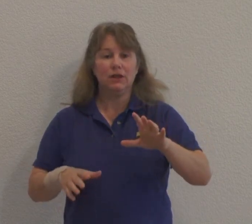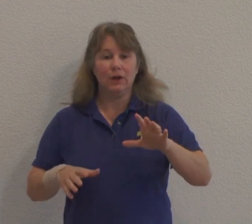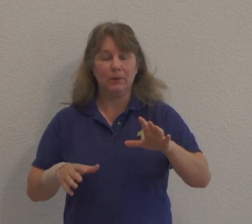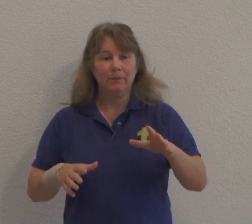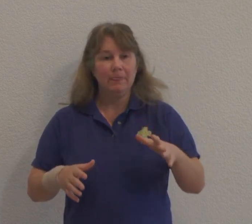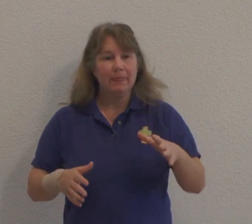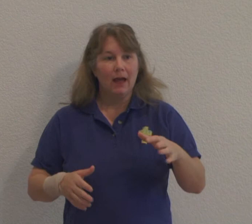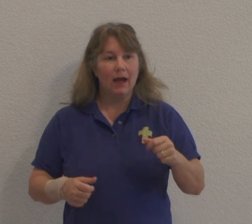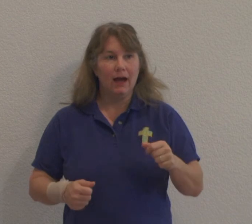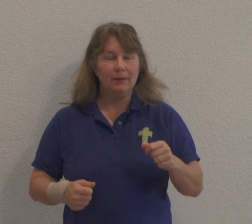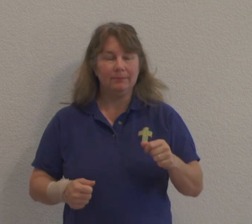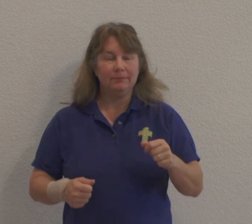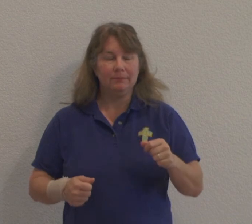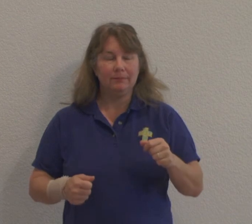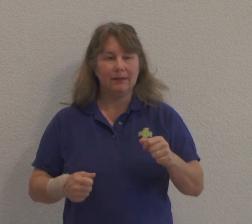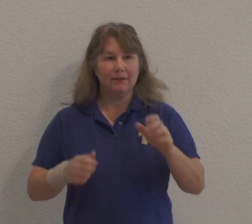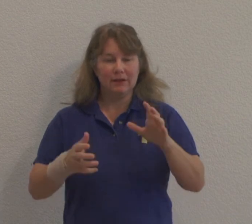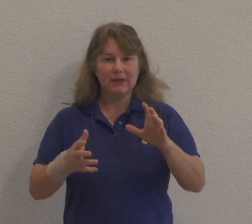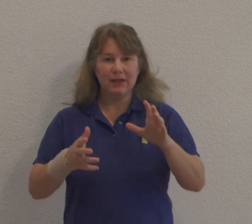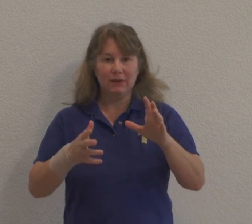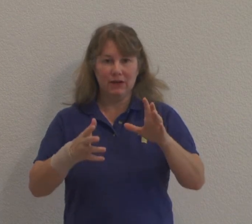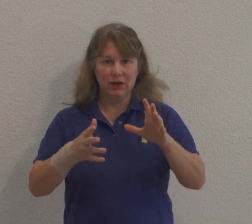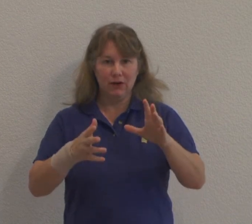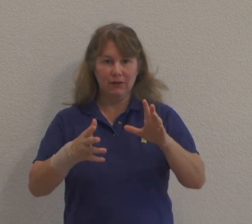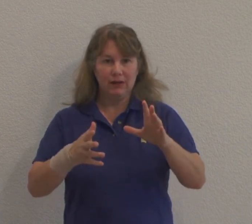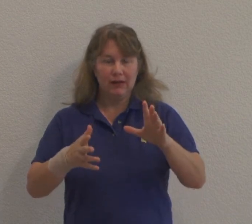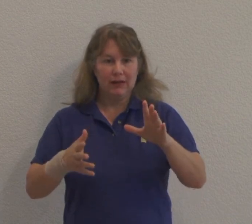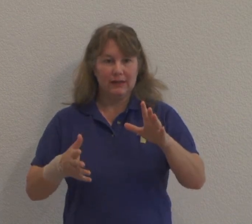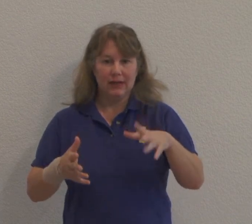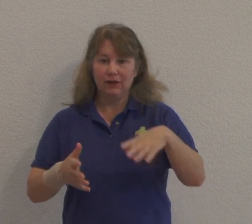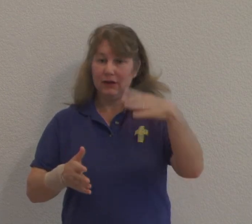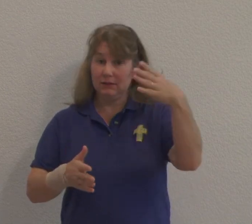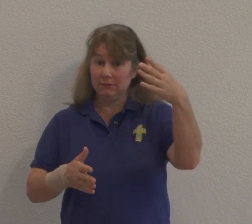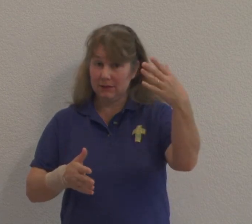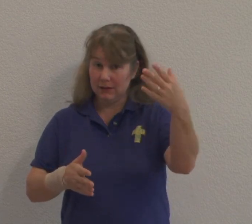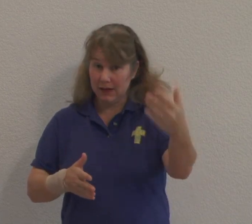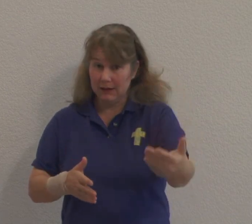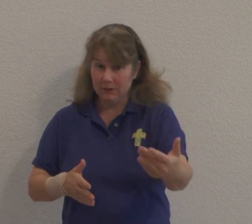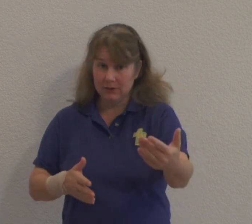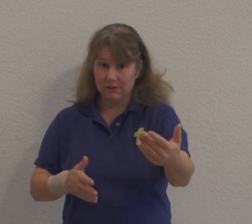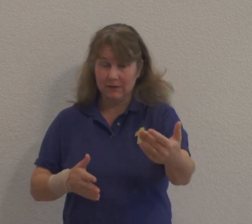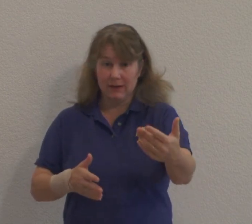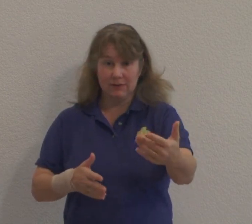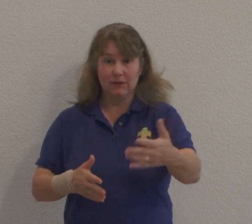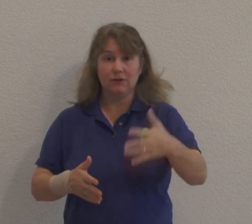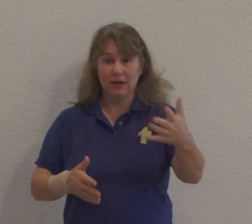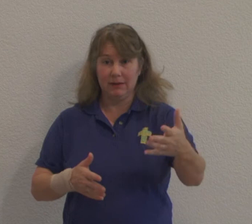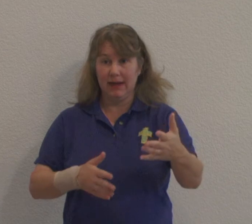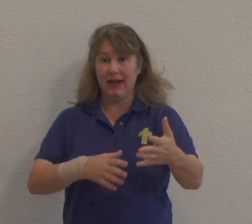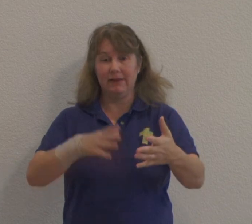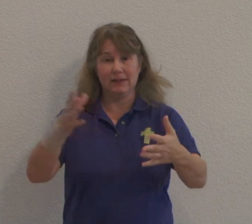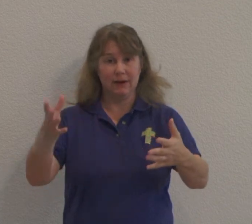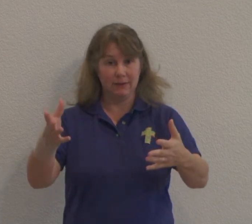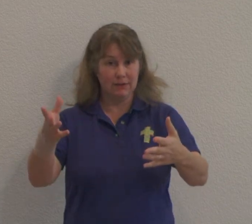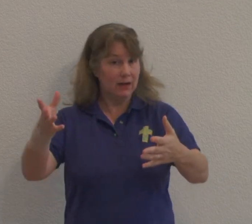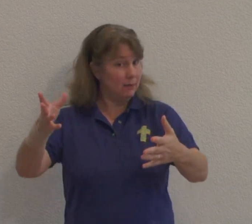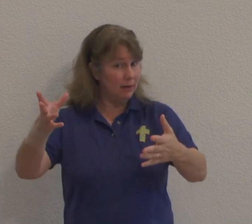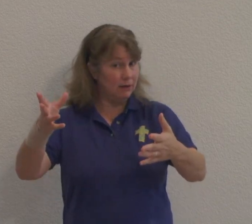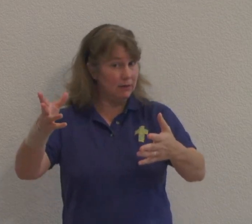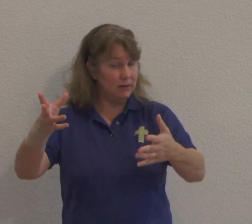So first thing you want to know is that you're going to sign most of the things with your dominant hand. That's why I was talking about the